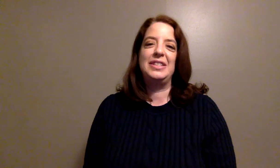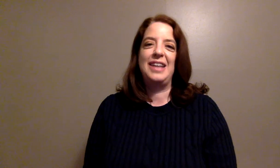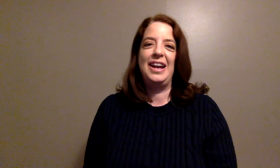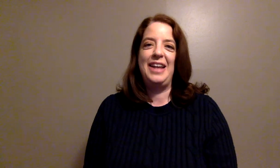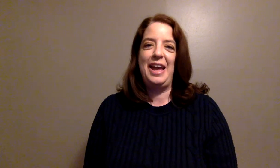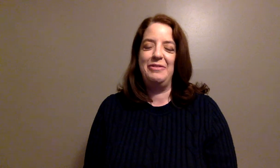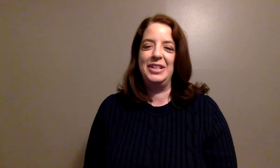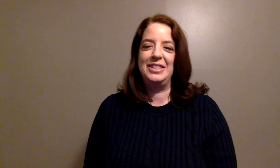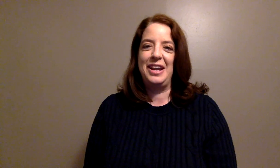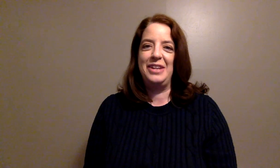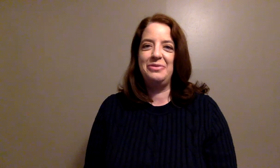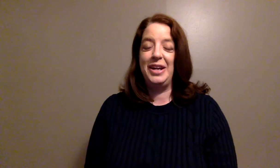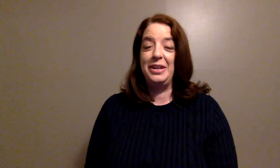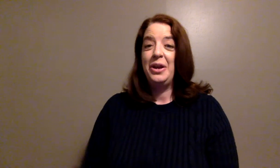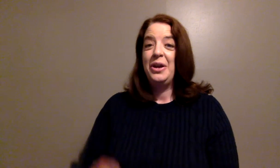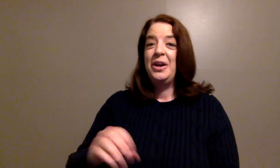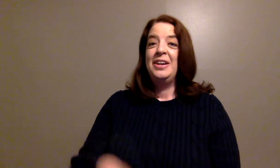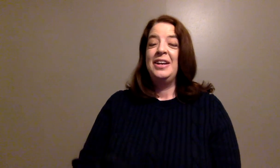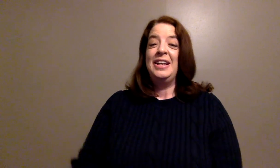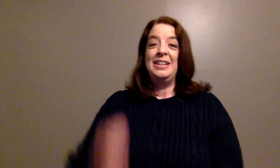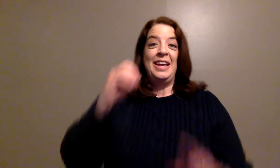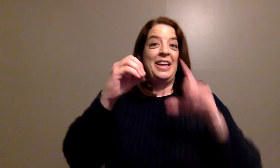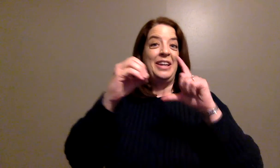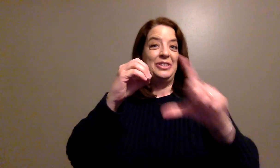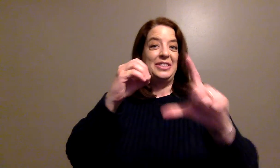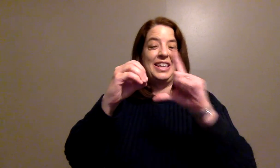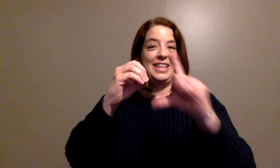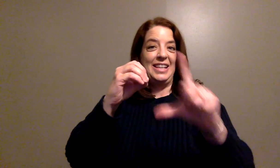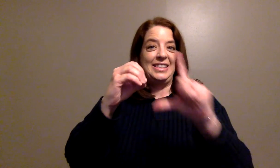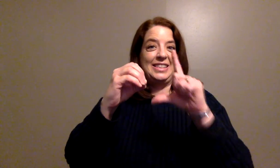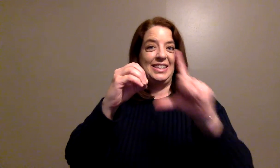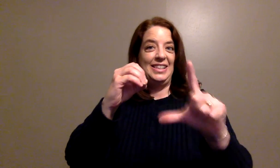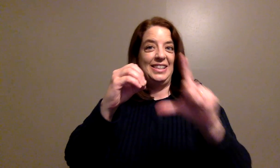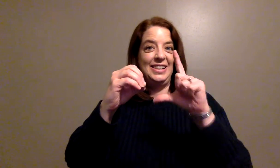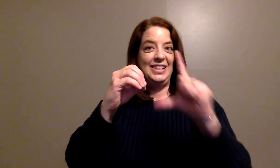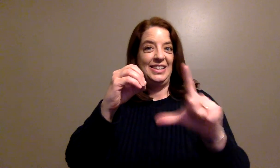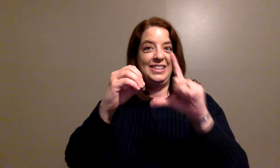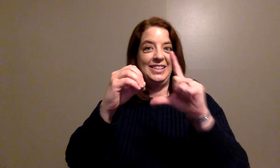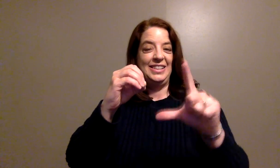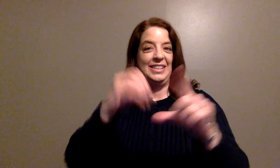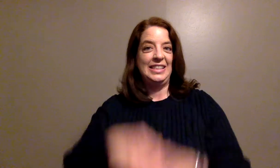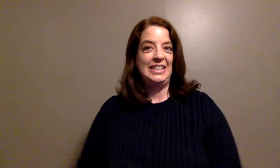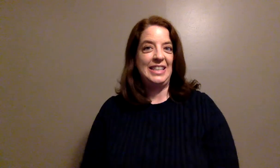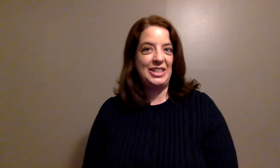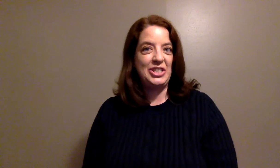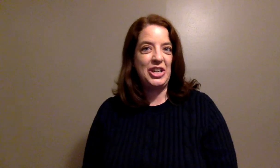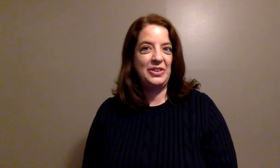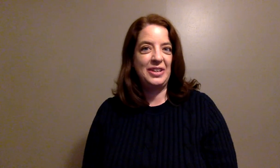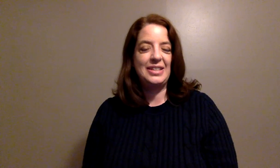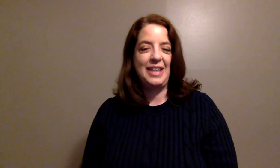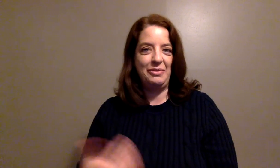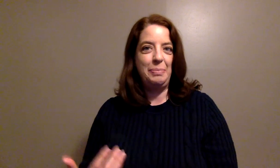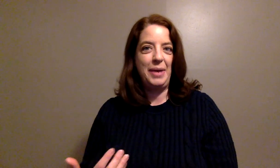sign ever. It's kind of fun. And it looks like this. Do you get the joke? It's kind of a